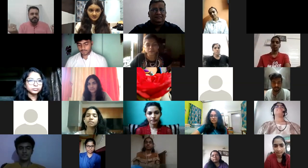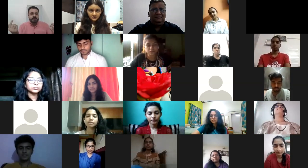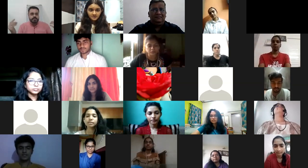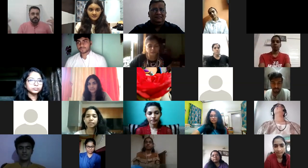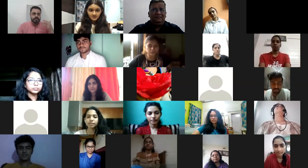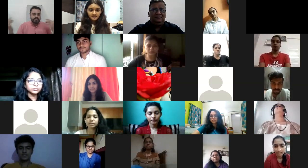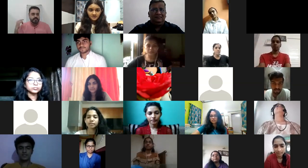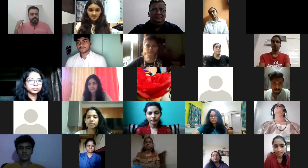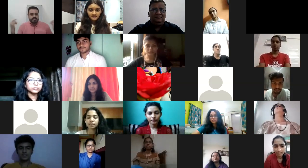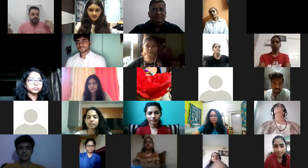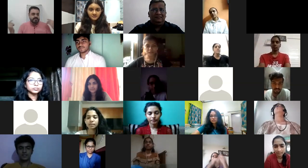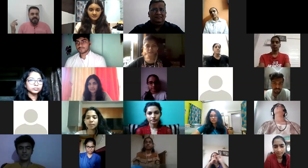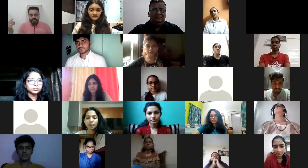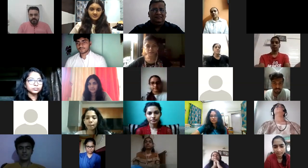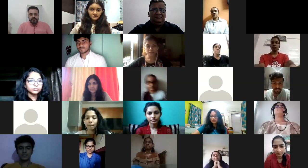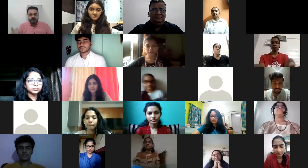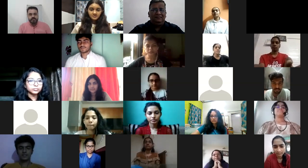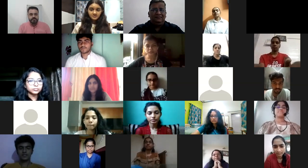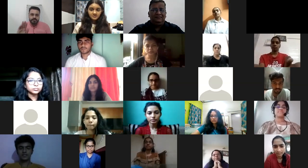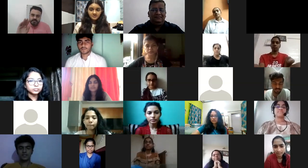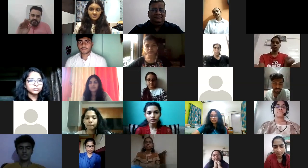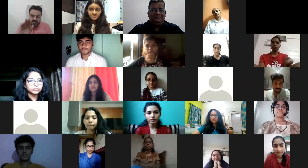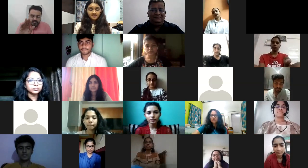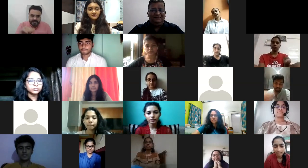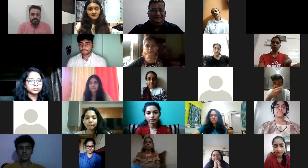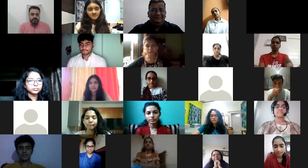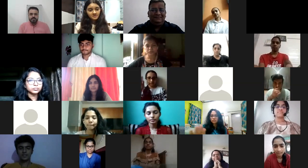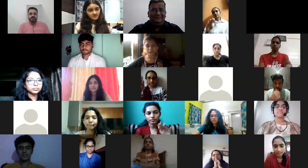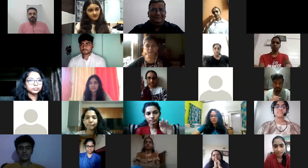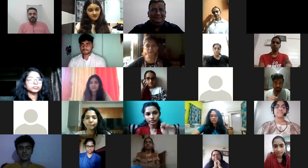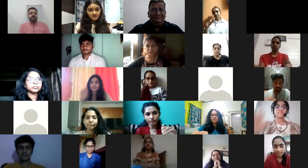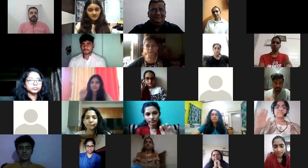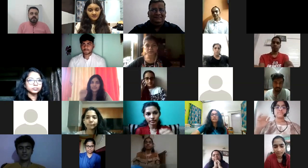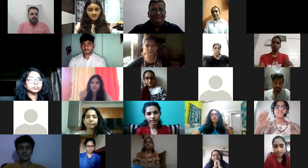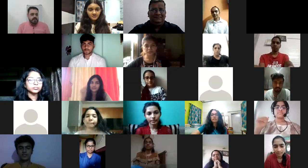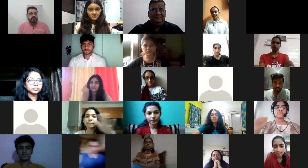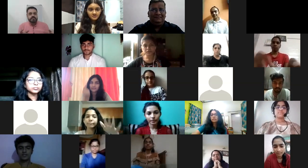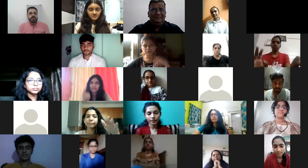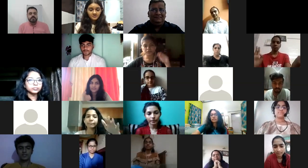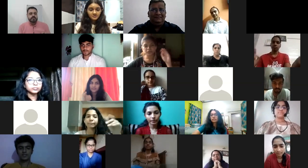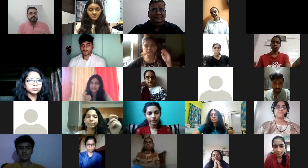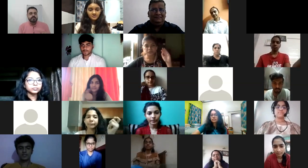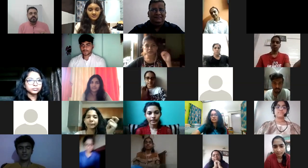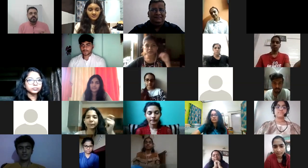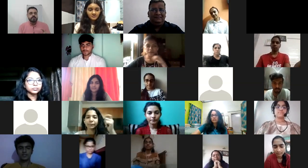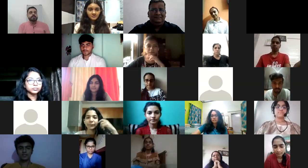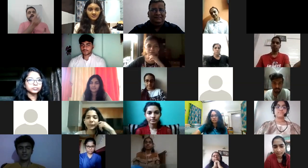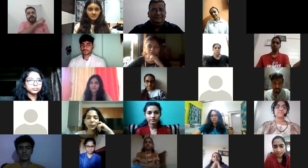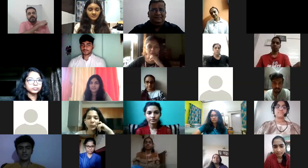to see you from the sides or you're in front of him, he's asking for excuse me. if we are behind,